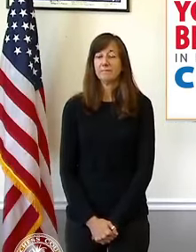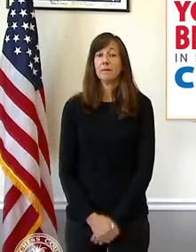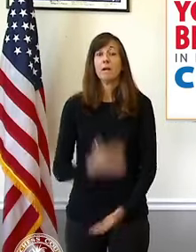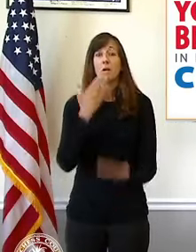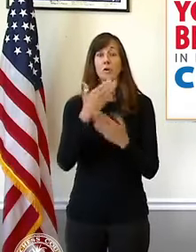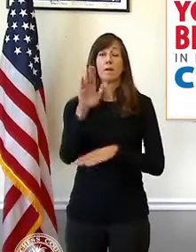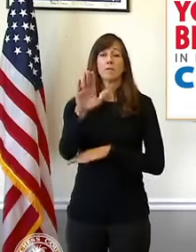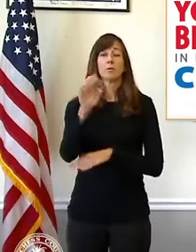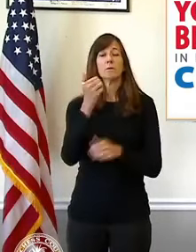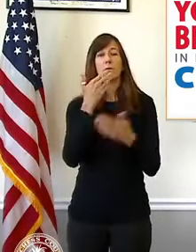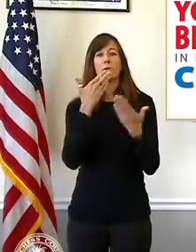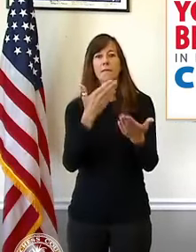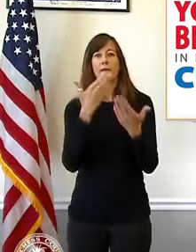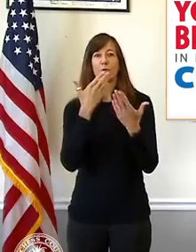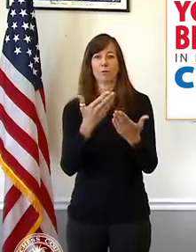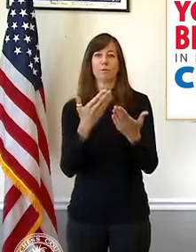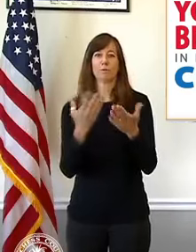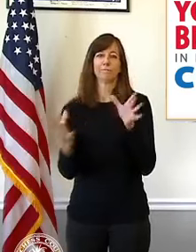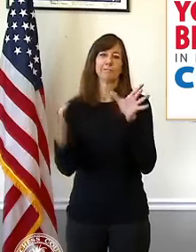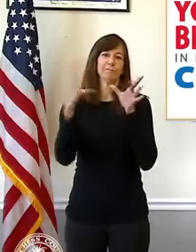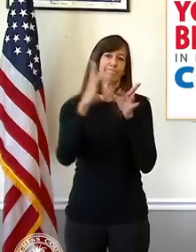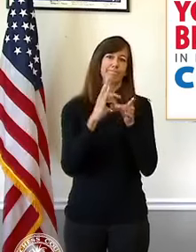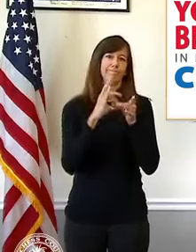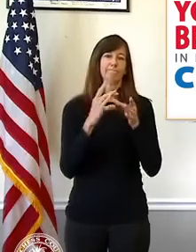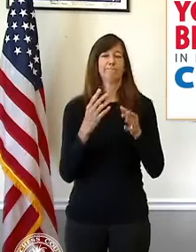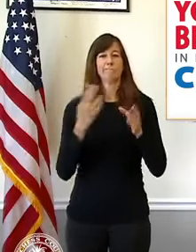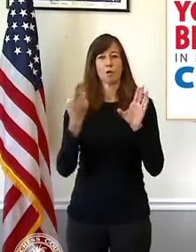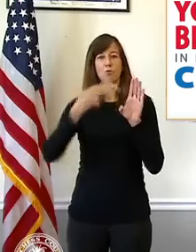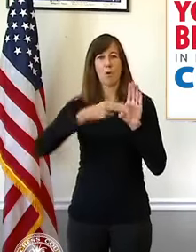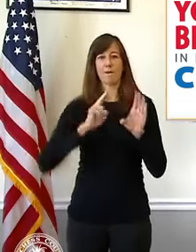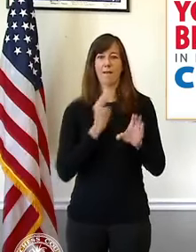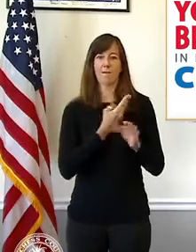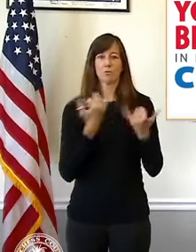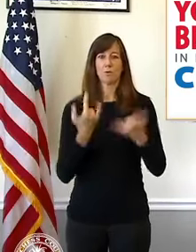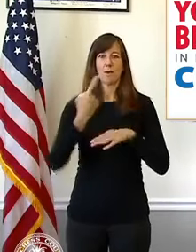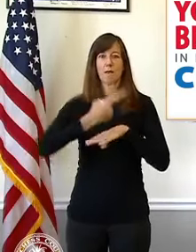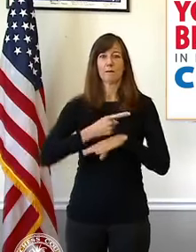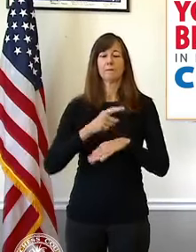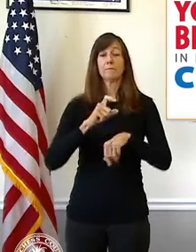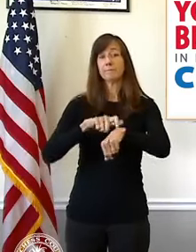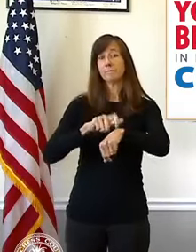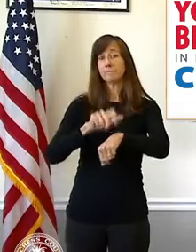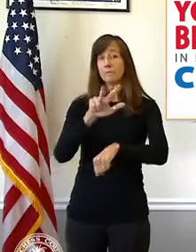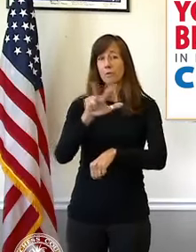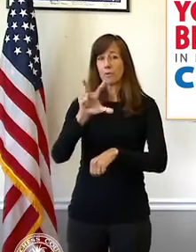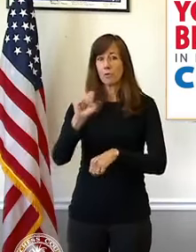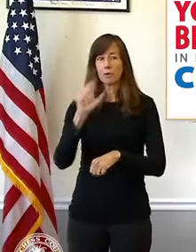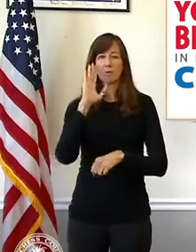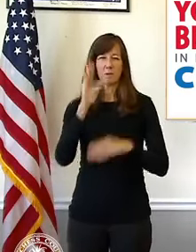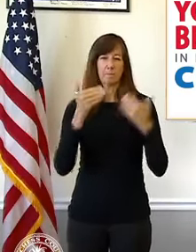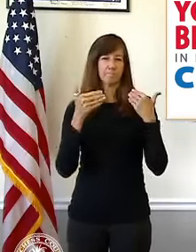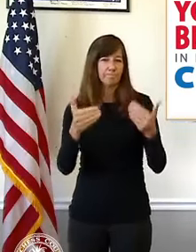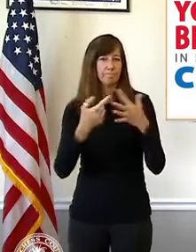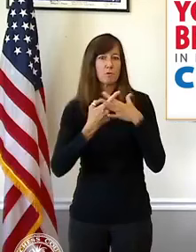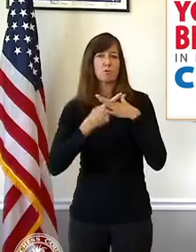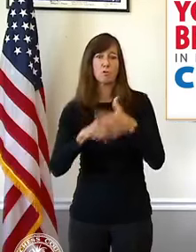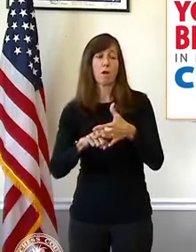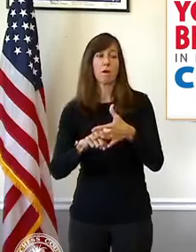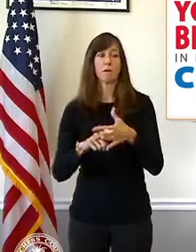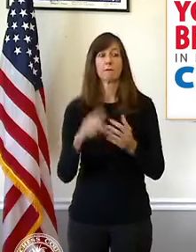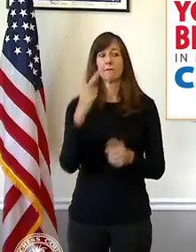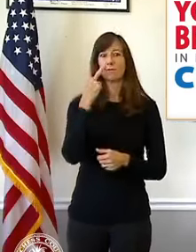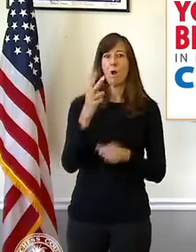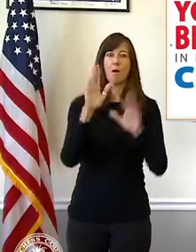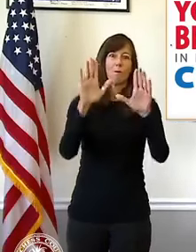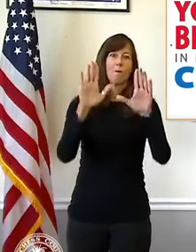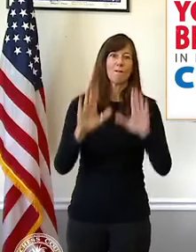Good afternoon. Thanks for joining us. It is 3:30, so we're going to get started. You just saw a great video put together